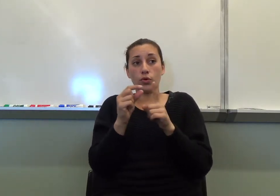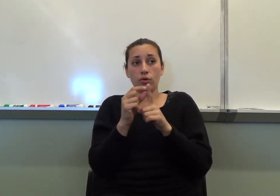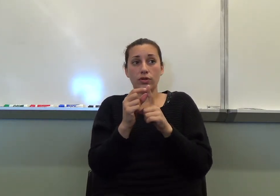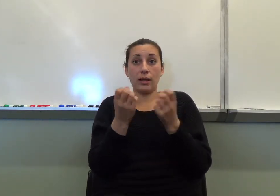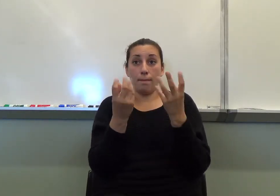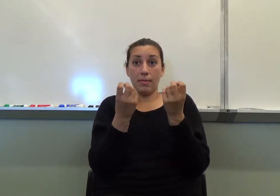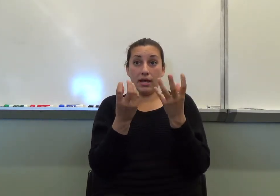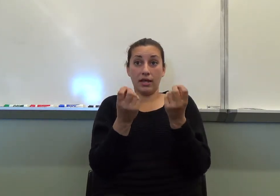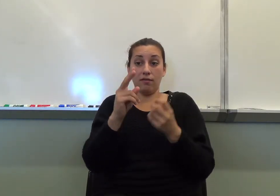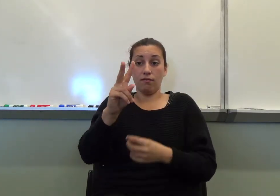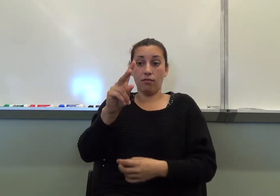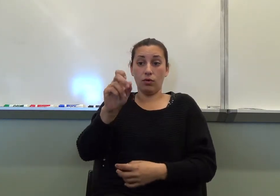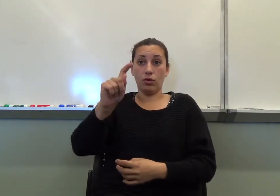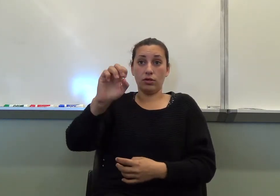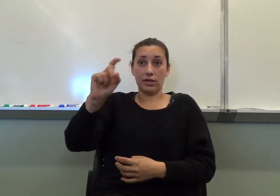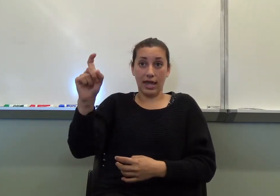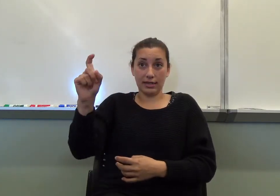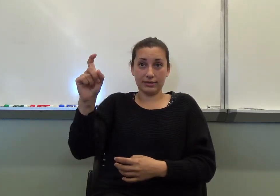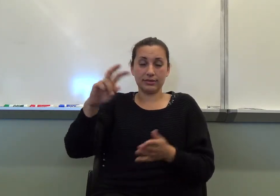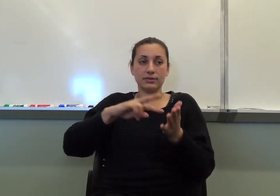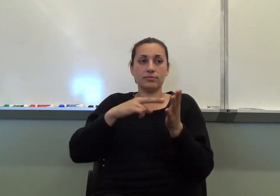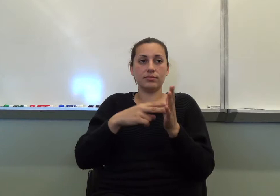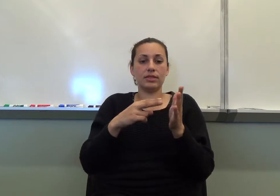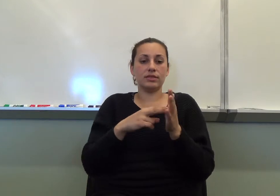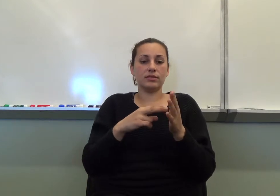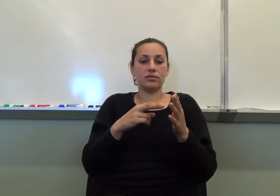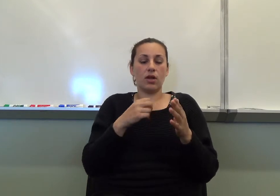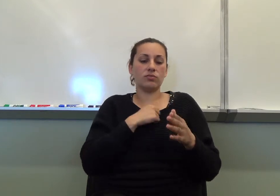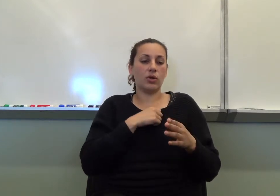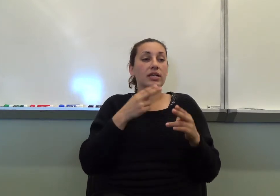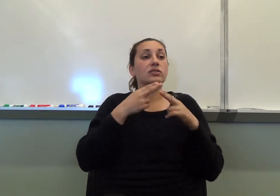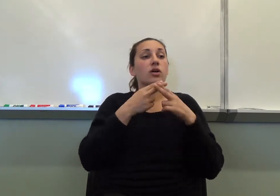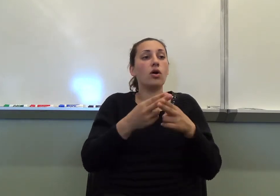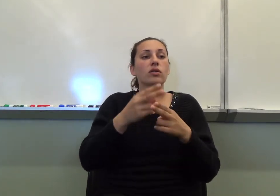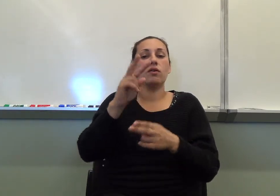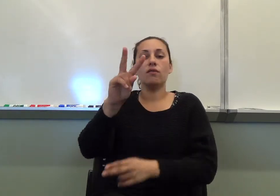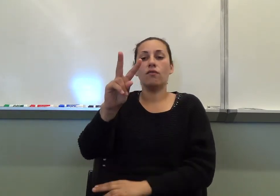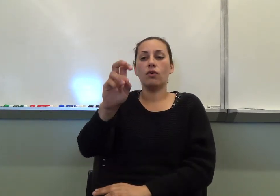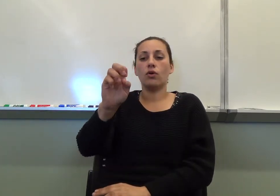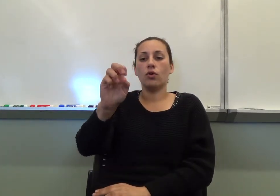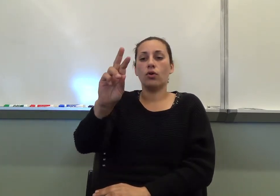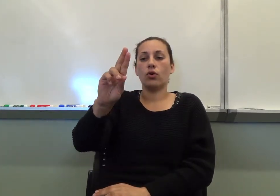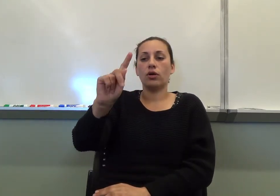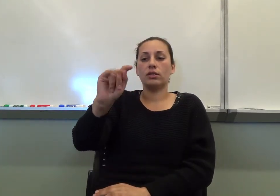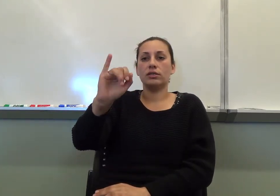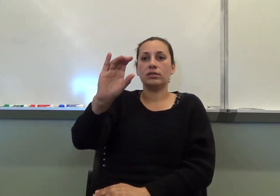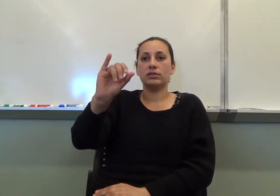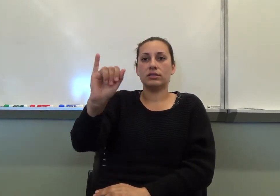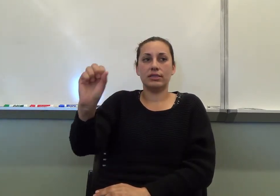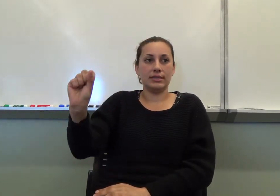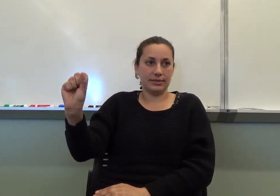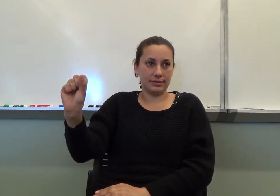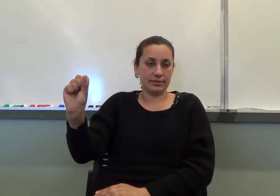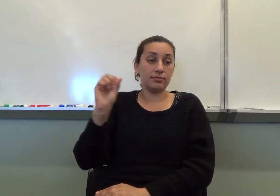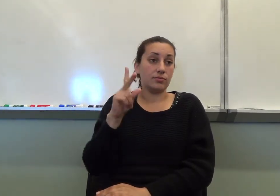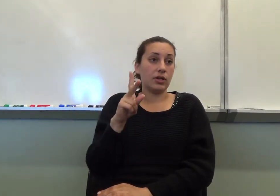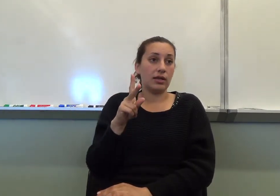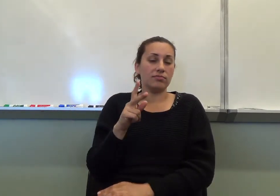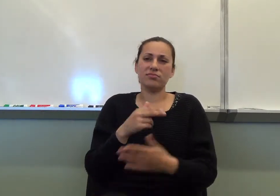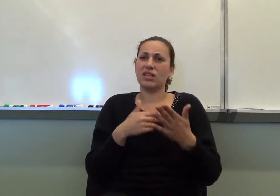together. Just simply put them one next to the other, and you get a straight line. And it doesn't matter what size the triangle is. It doesn't matter